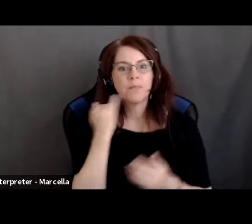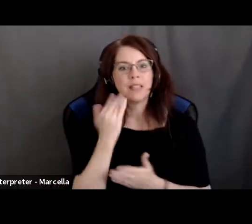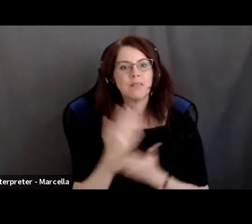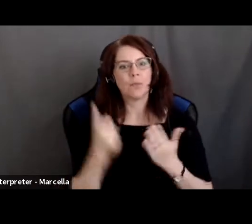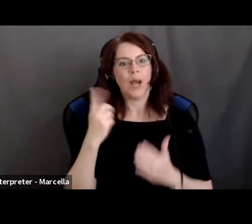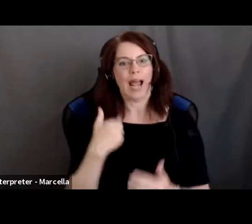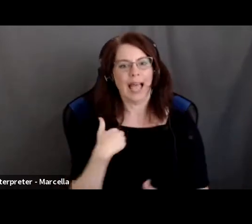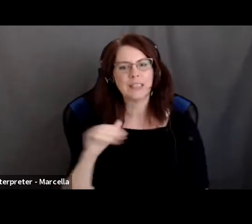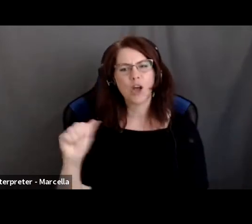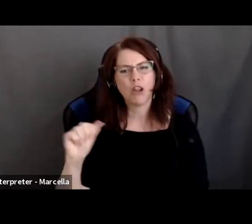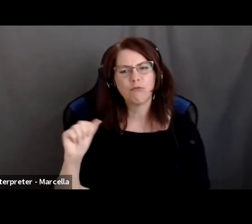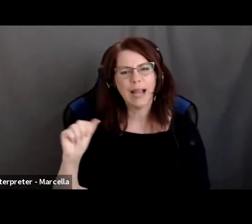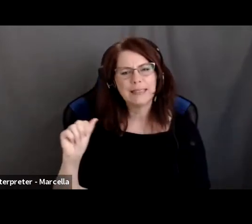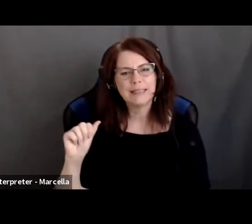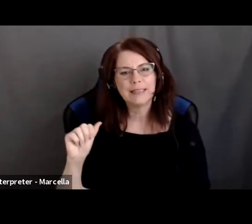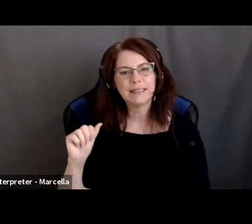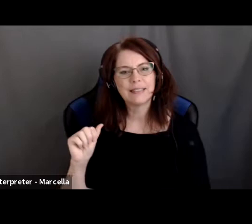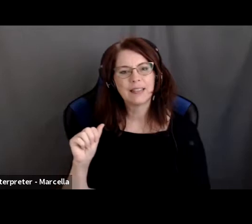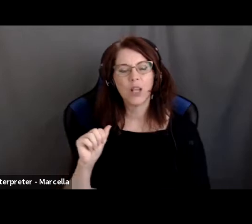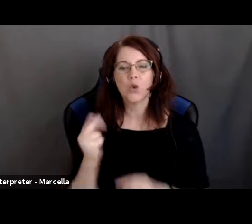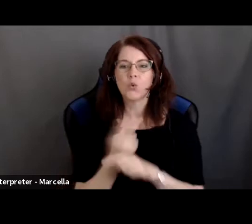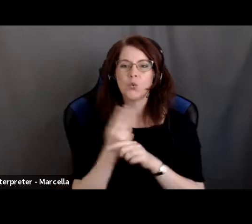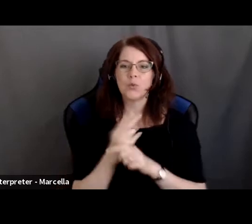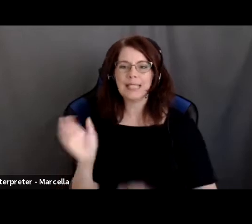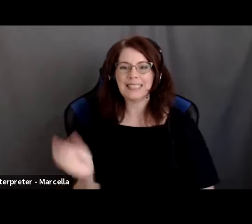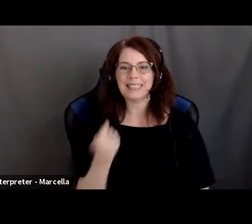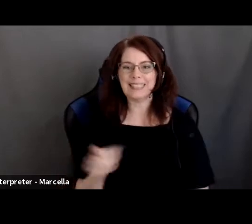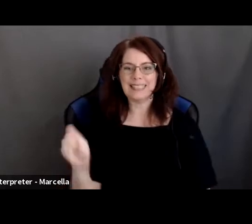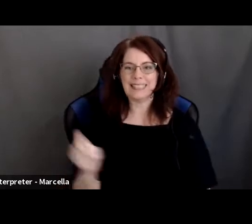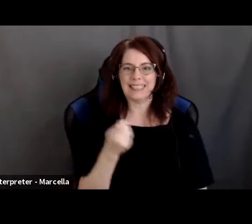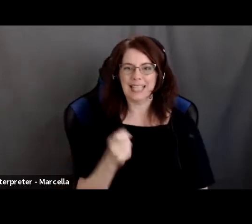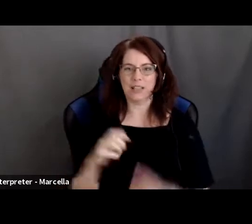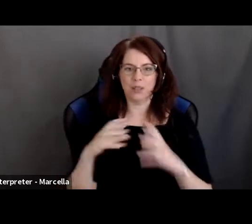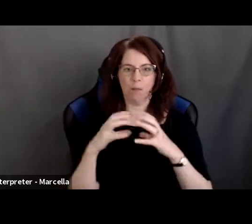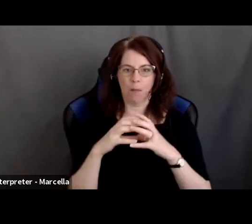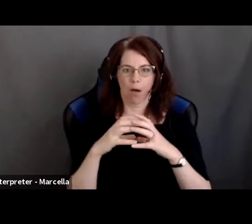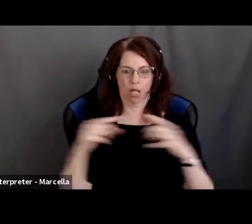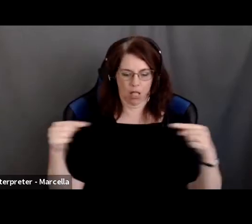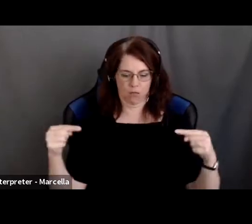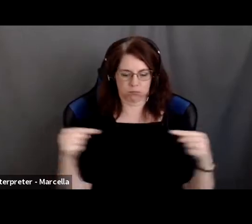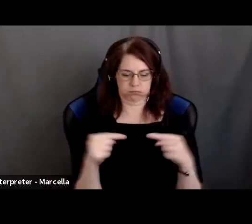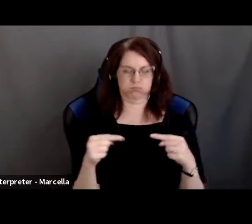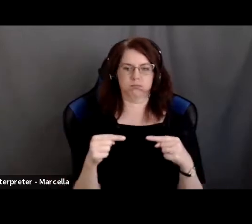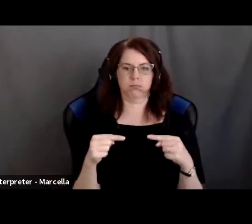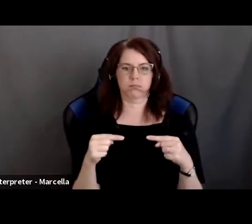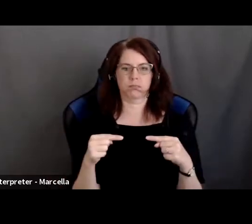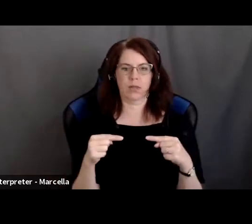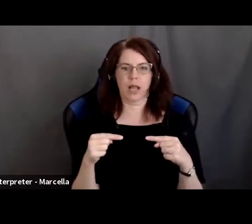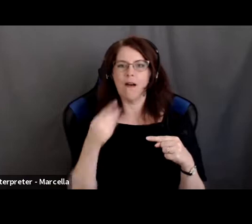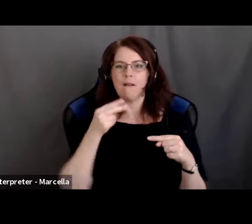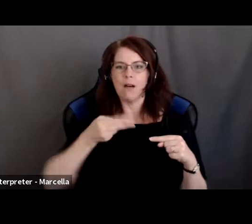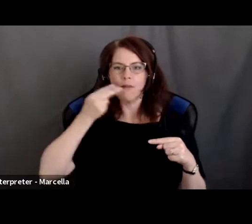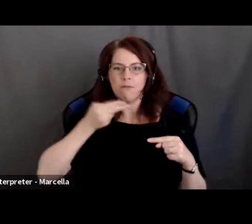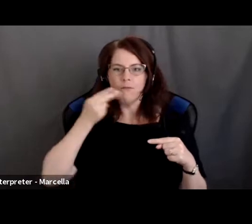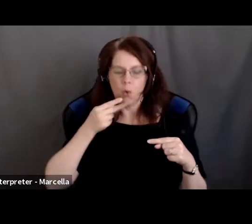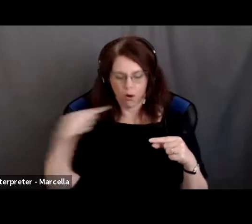maybe arthritis, you can take a tennis ball and you poke holes on both ends of it, and then you slip that